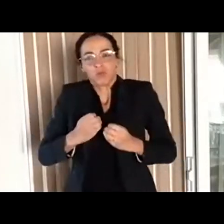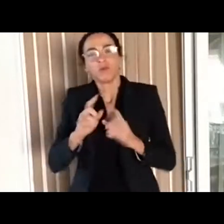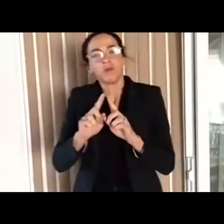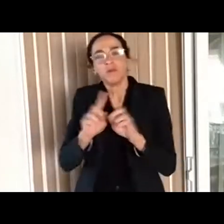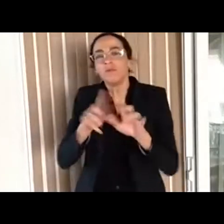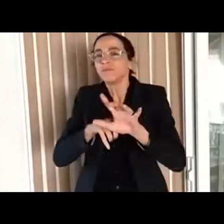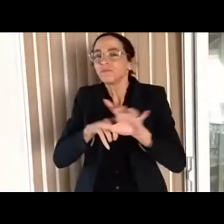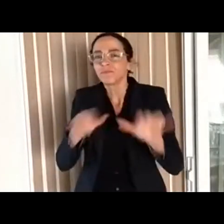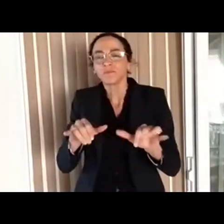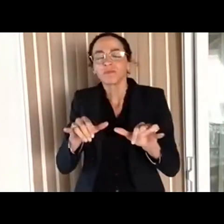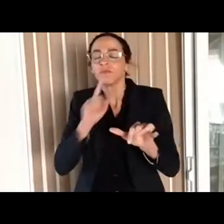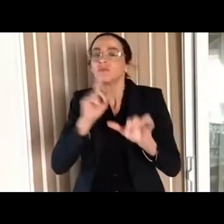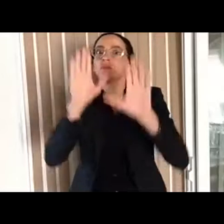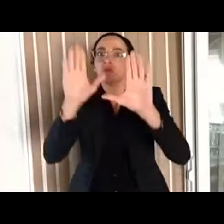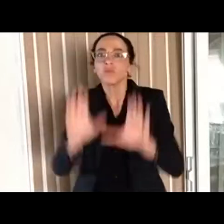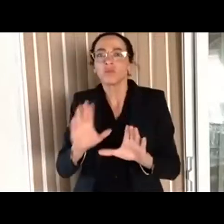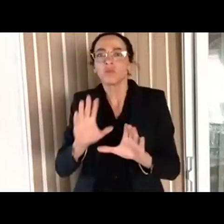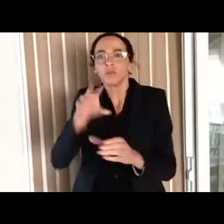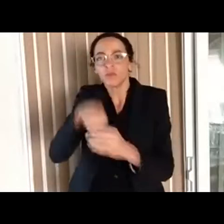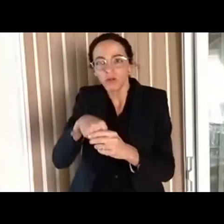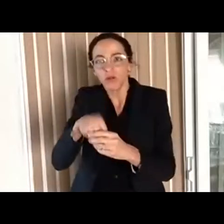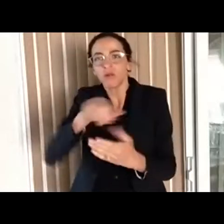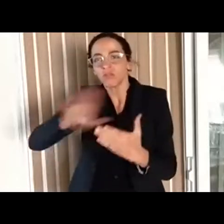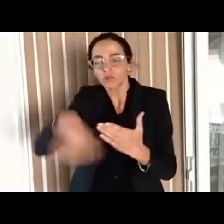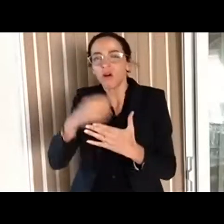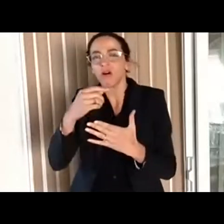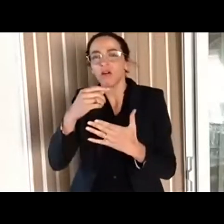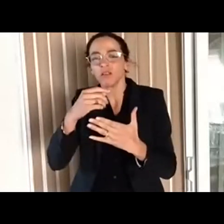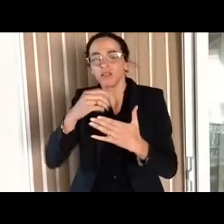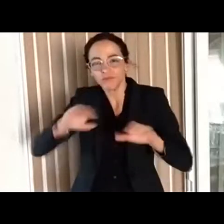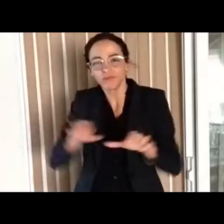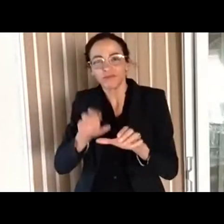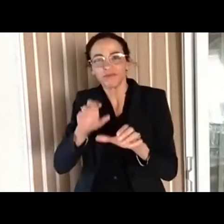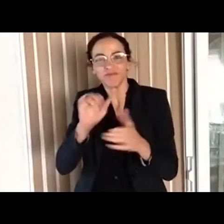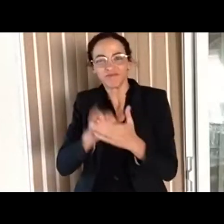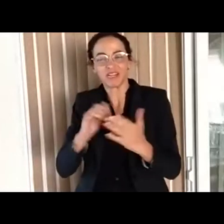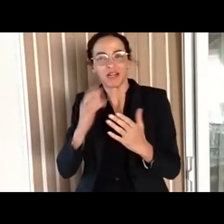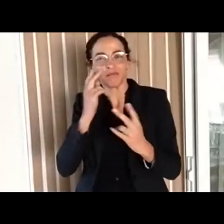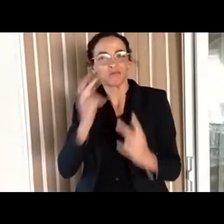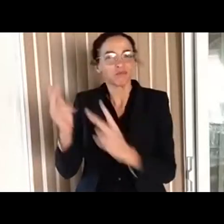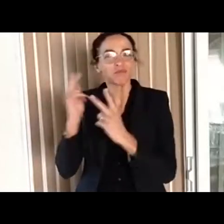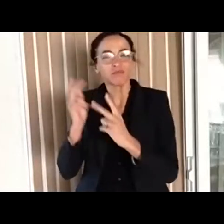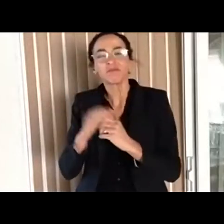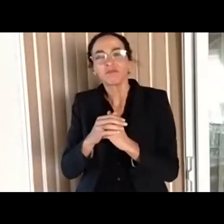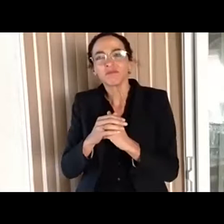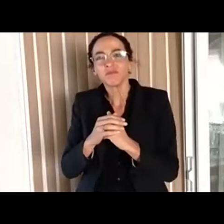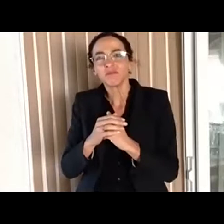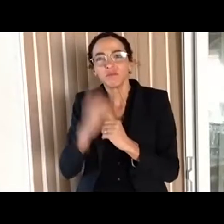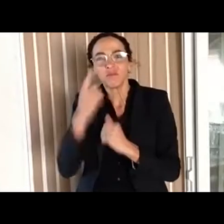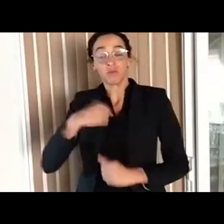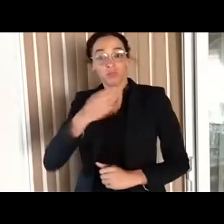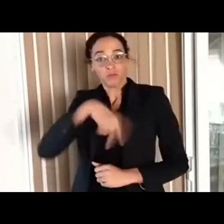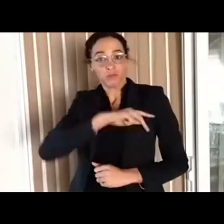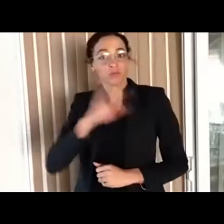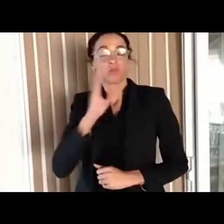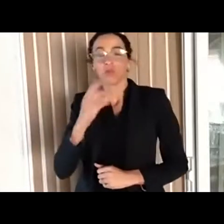great to be involved in all of this. And so for me personally, I'm going to tell one last story. And this